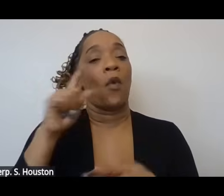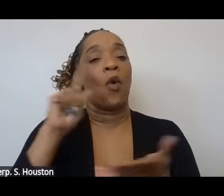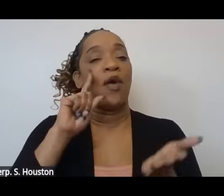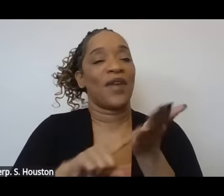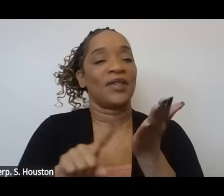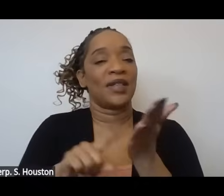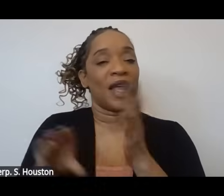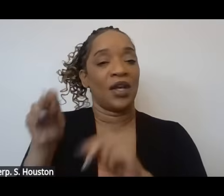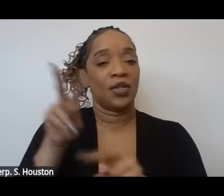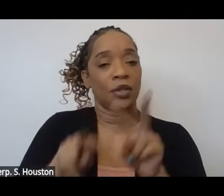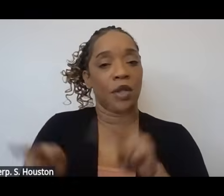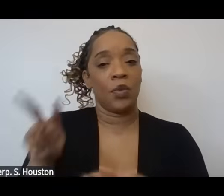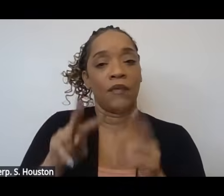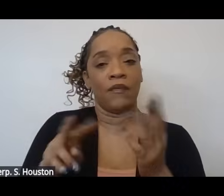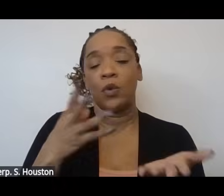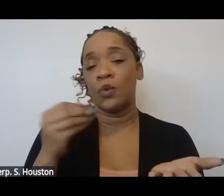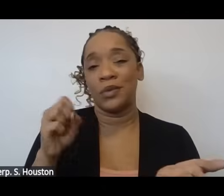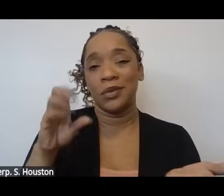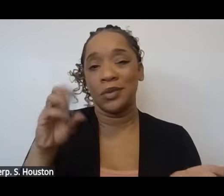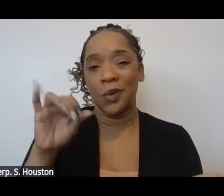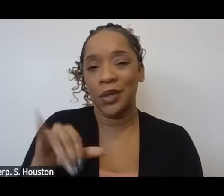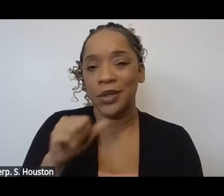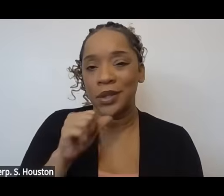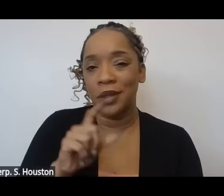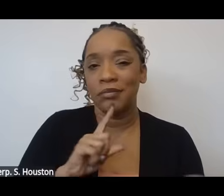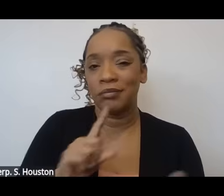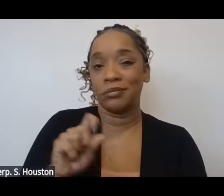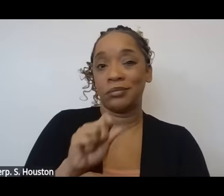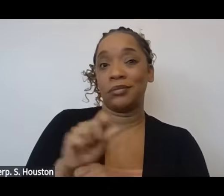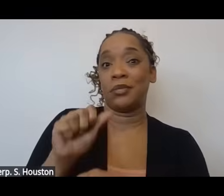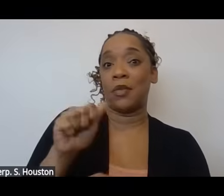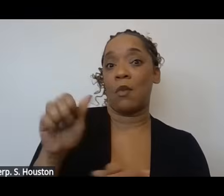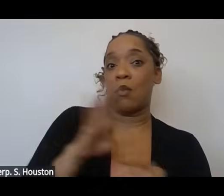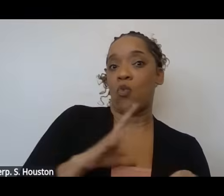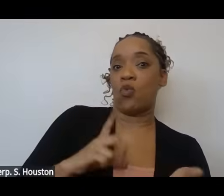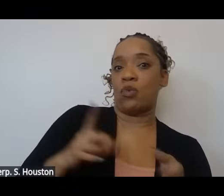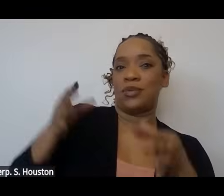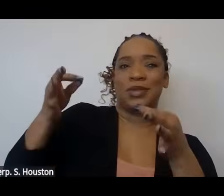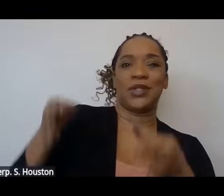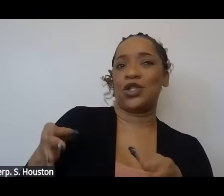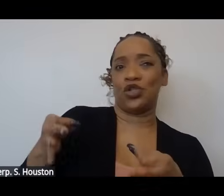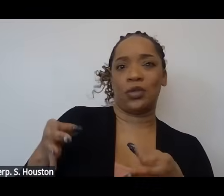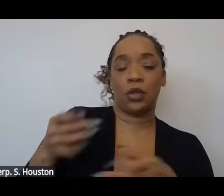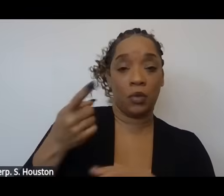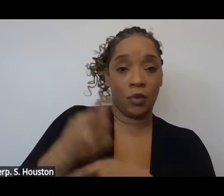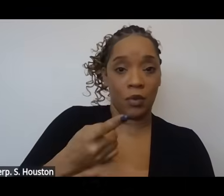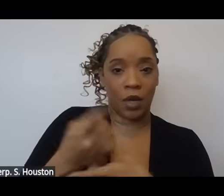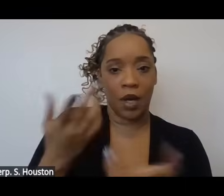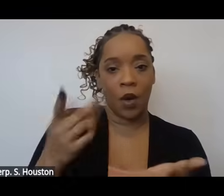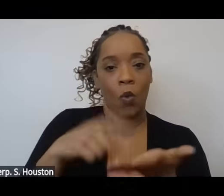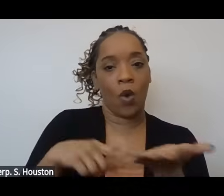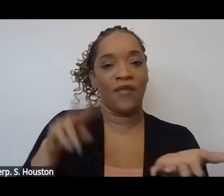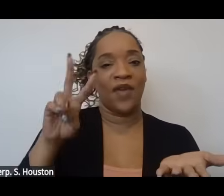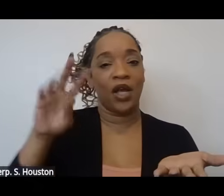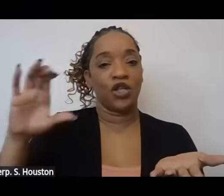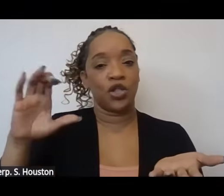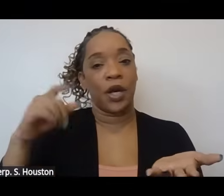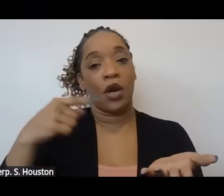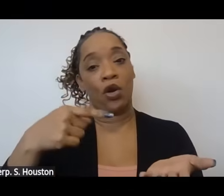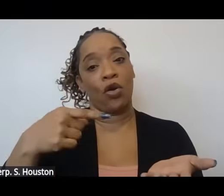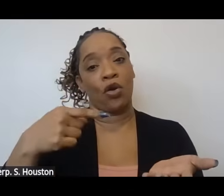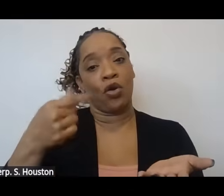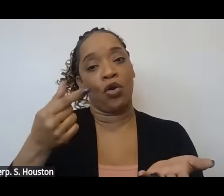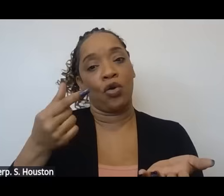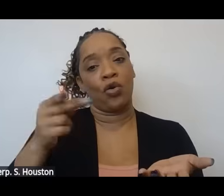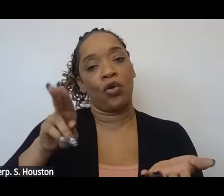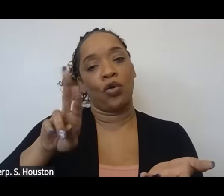So it's not necessarily a board decision. Right. What Vice Chair Gerwitz has correctly pointed out